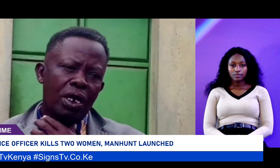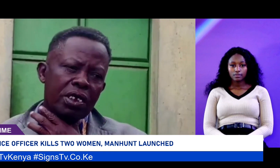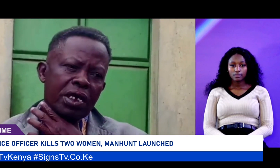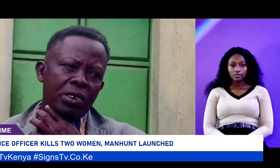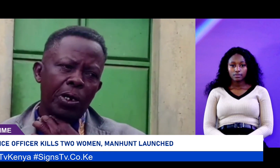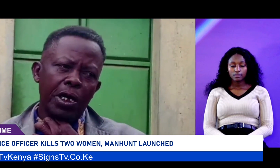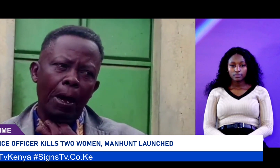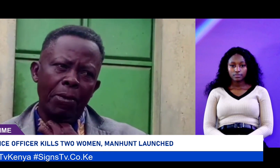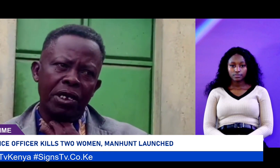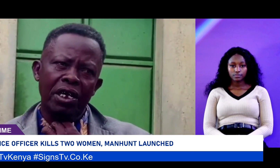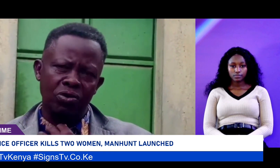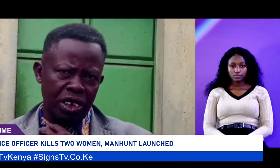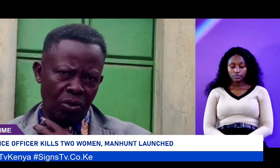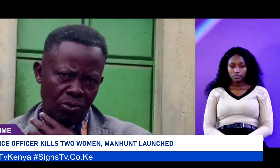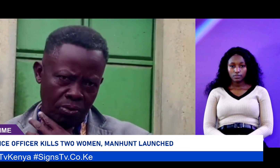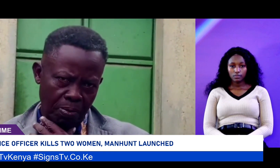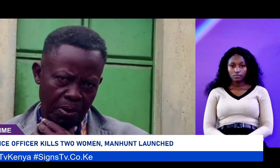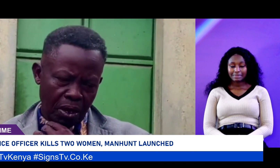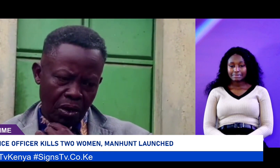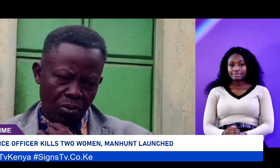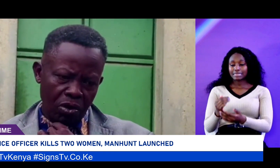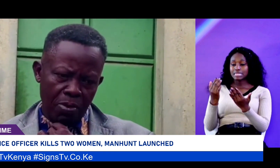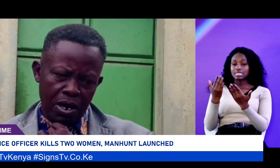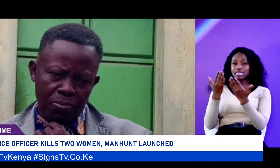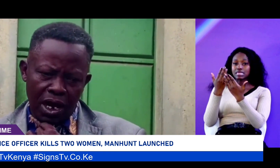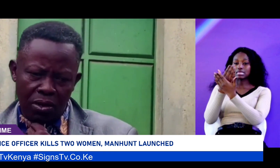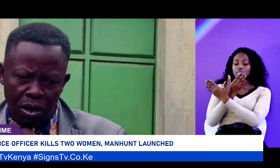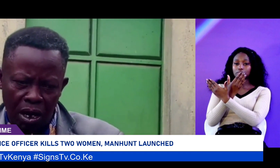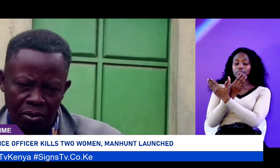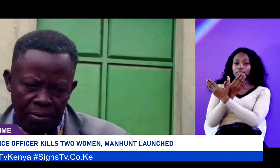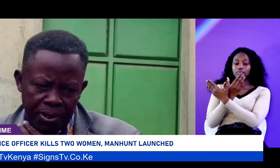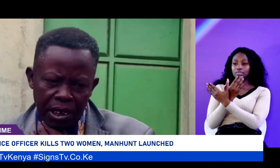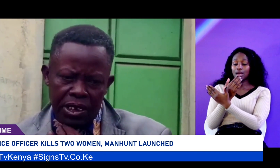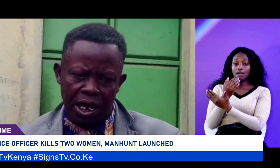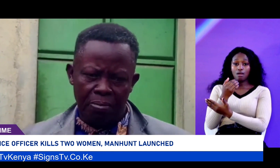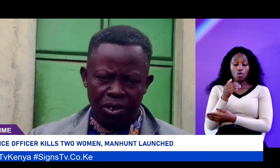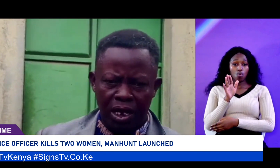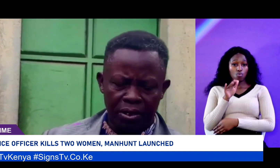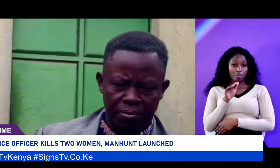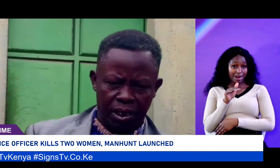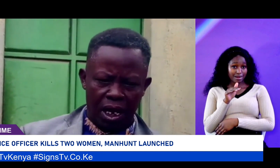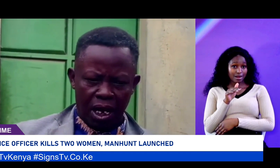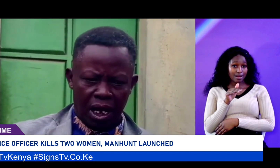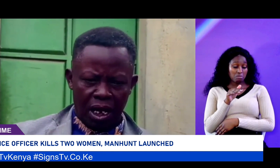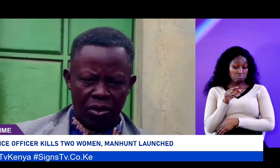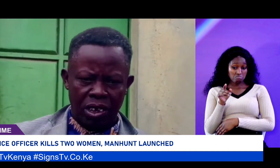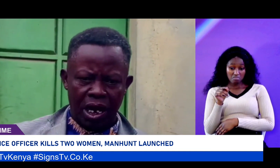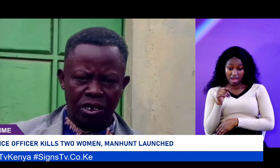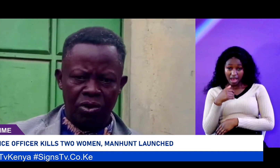Kuna kisa ilitokea kama saa 4 usiku. Kuna mwanamke alikuwa rafiki na askari mmoja. Hiyo askari sijui